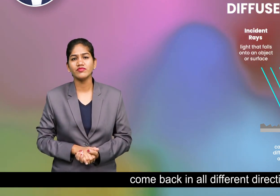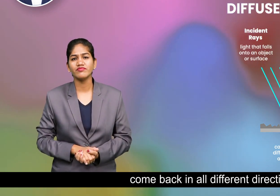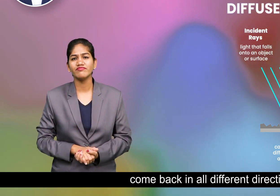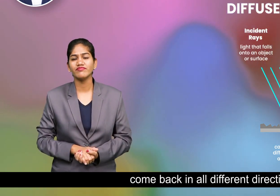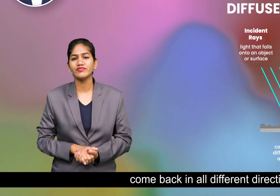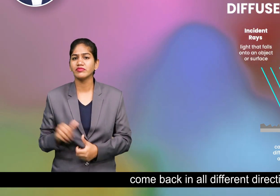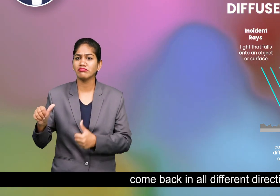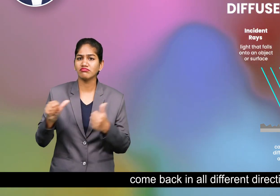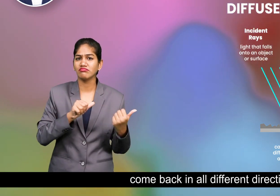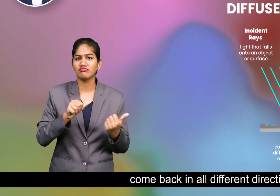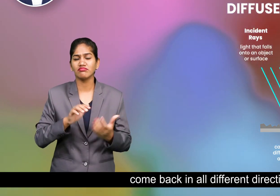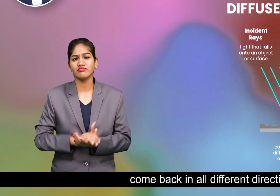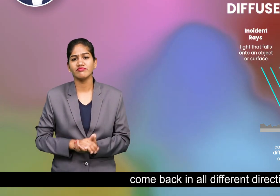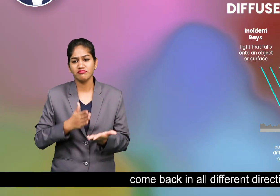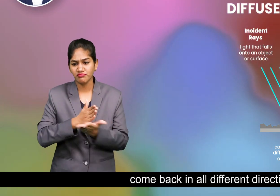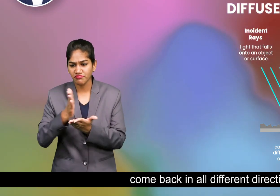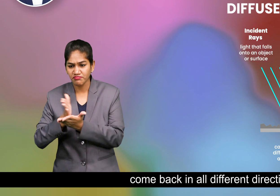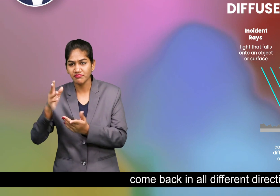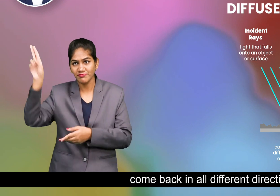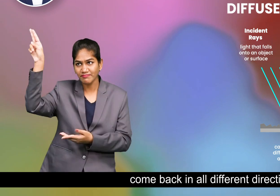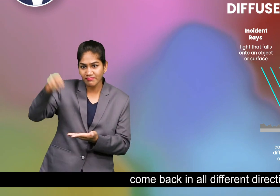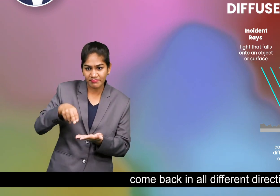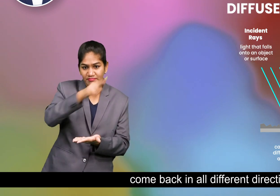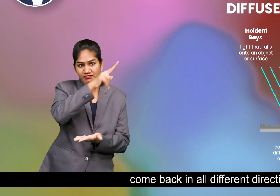come back in all different directions.